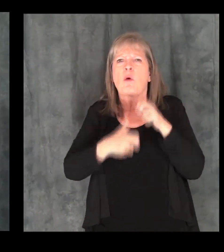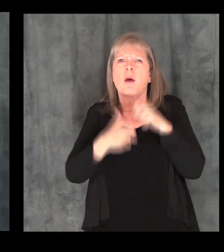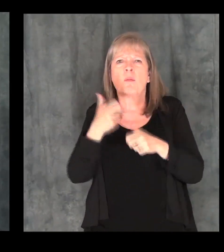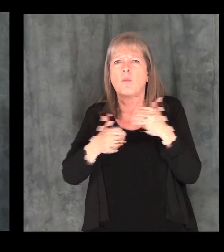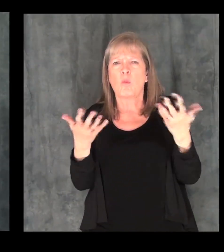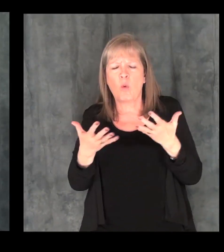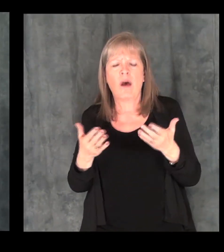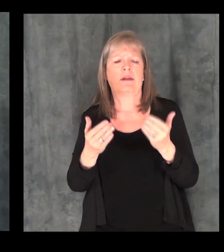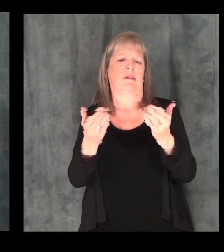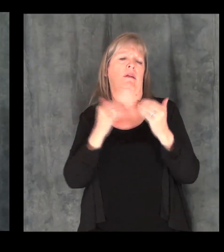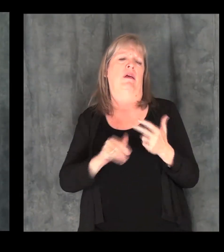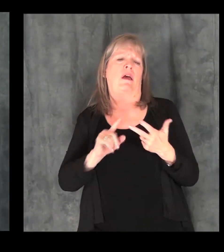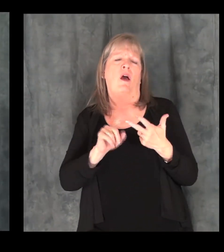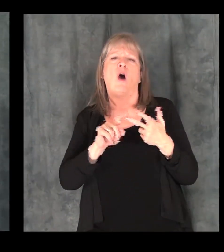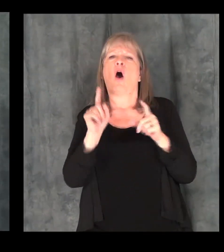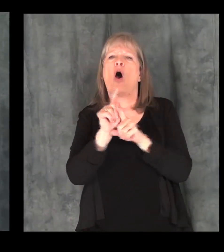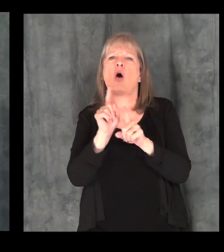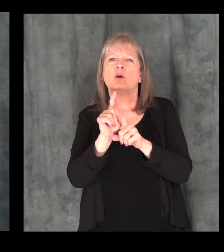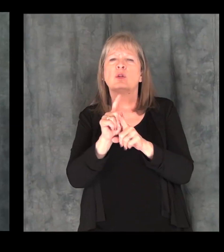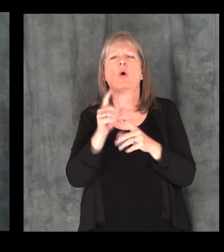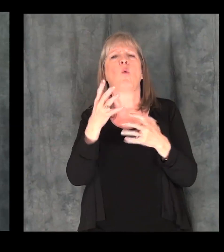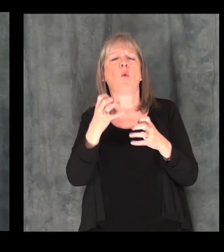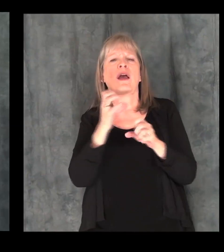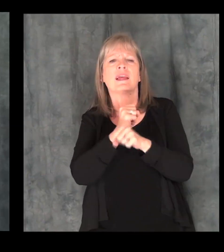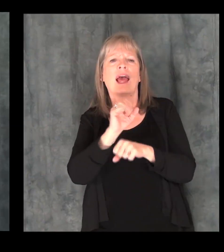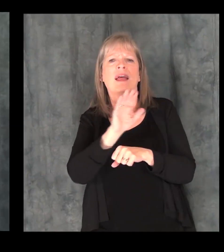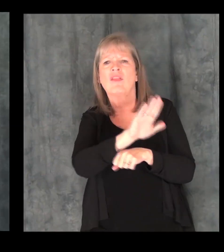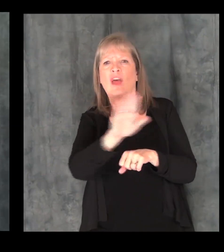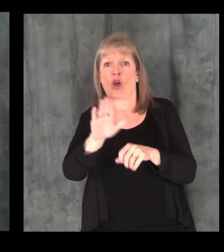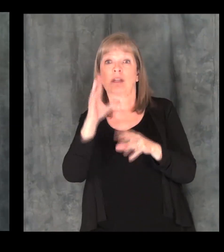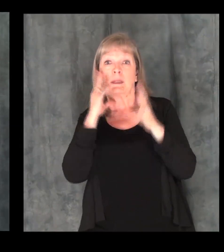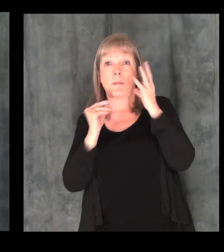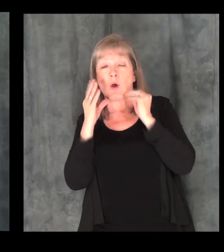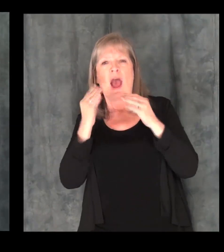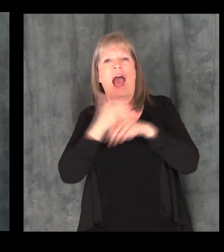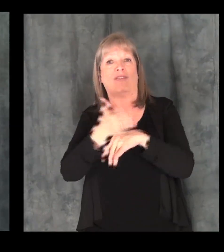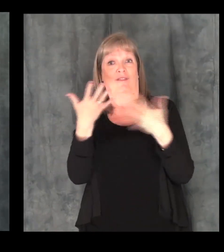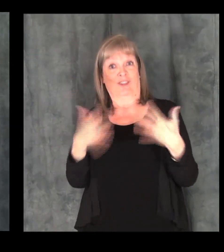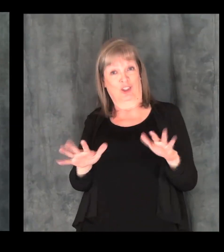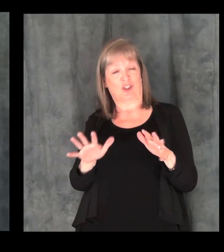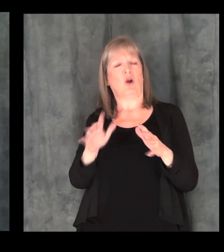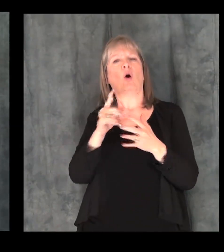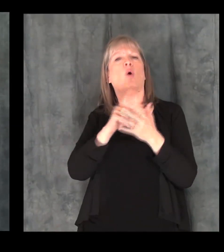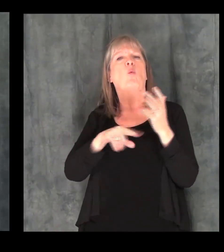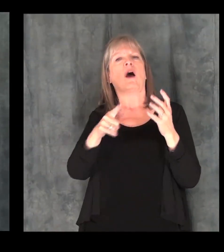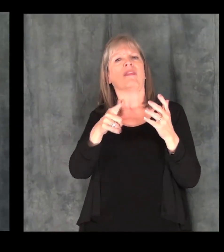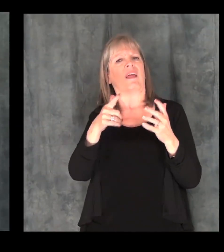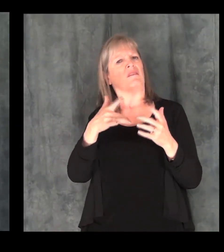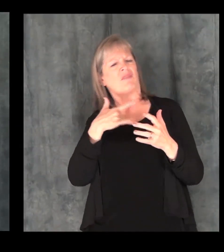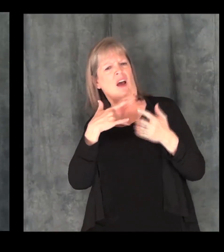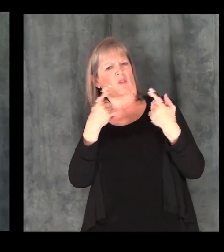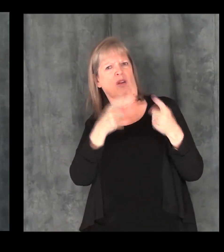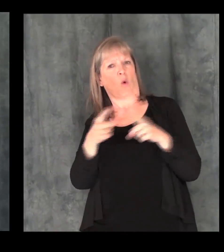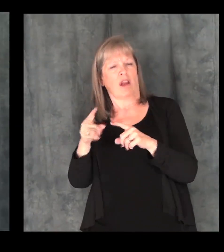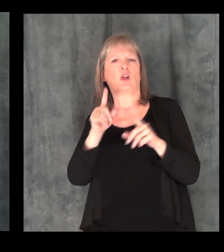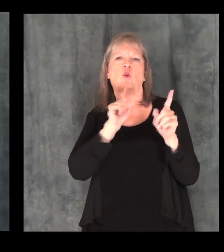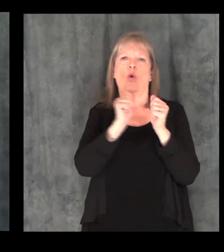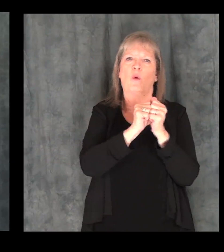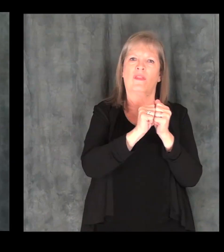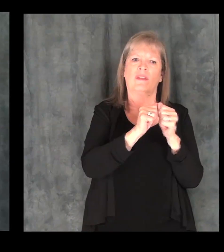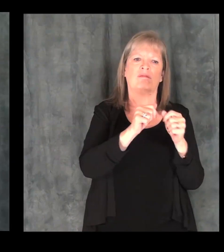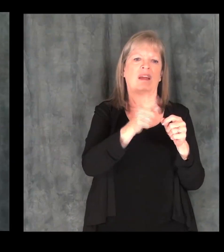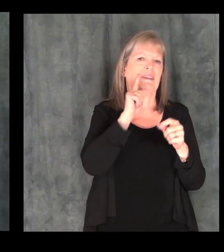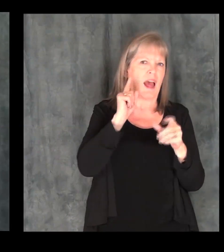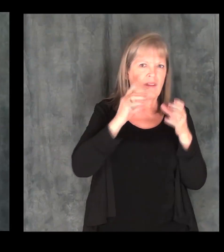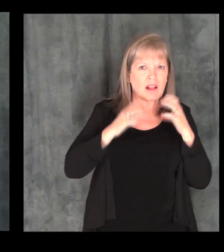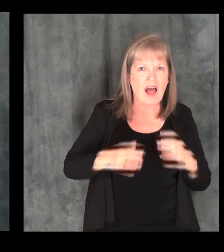and get the perceptions of the key stakeholders involved. So talk to the interpreters, talk to the deaf clients, and also talk